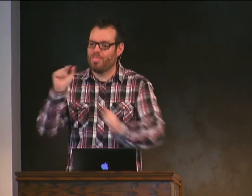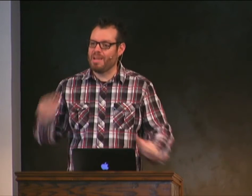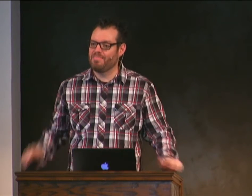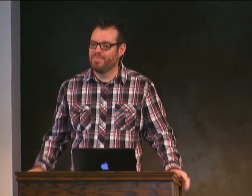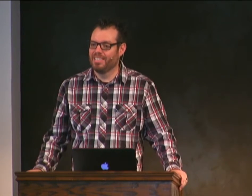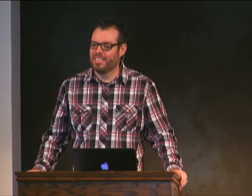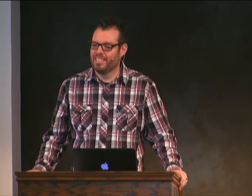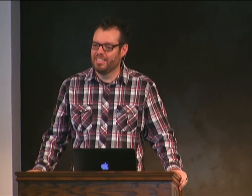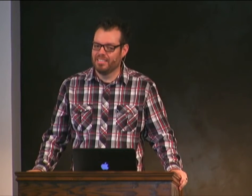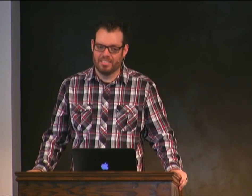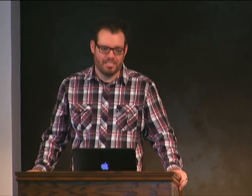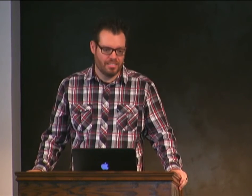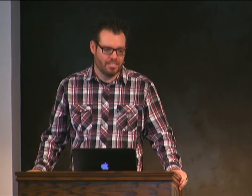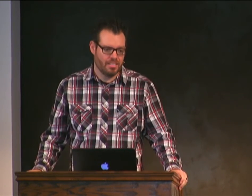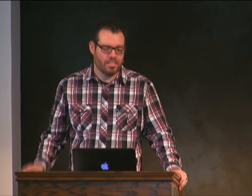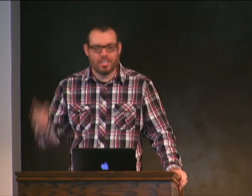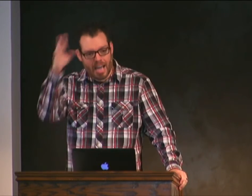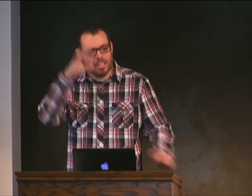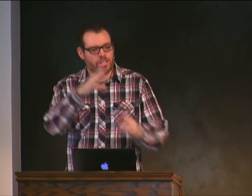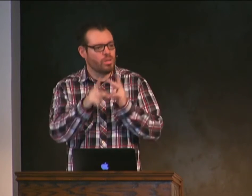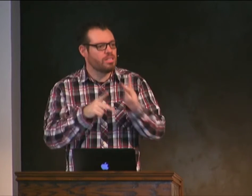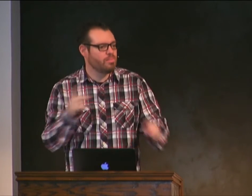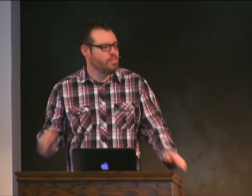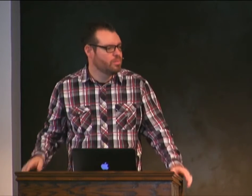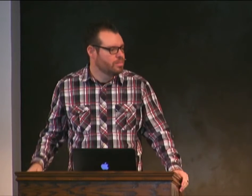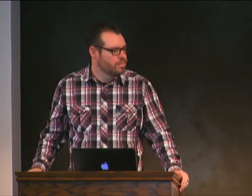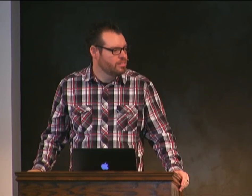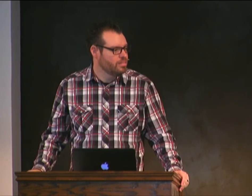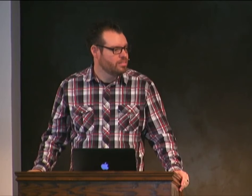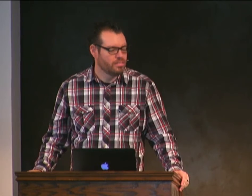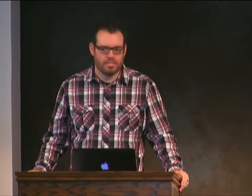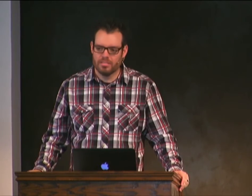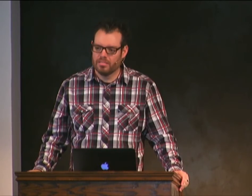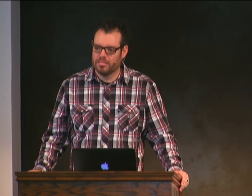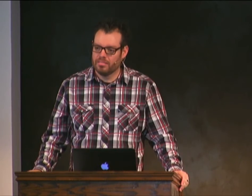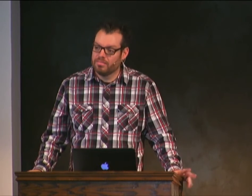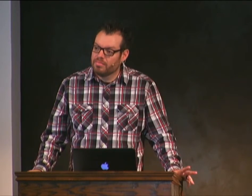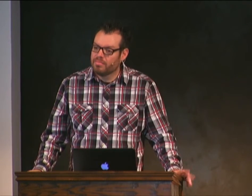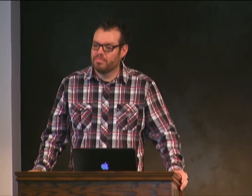God is with them. The God's chosen people.